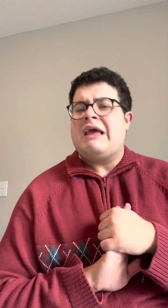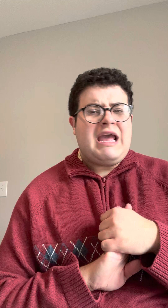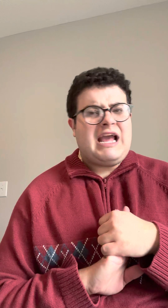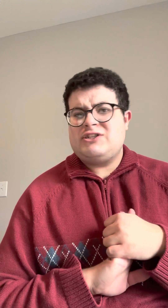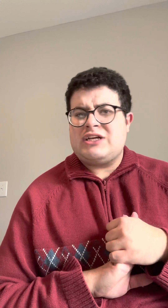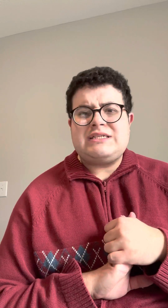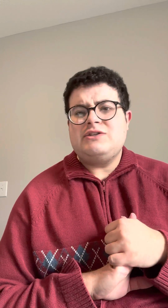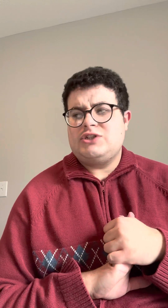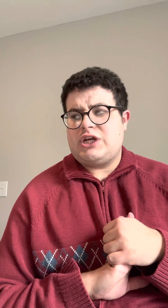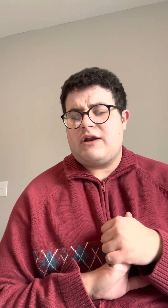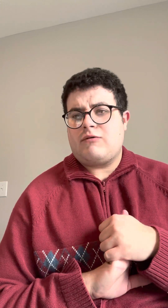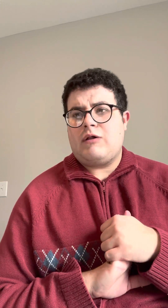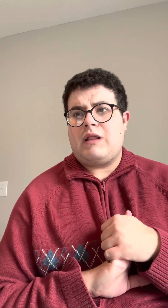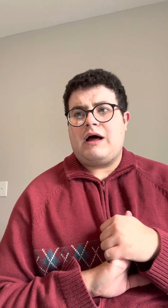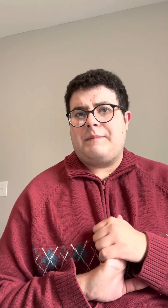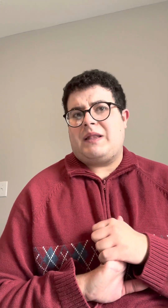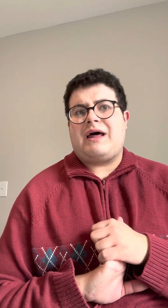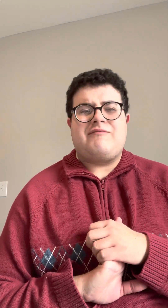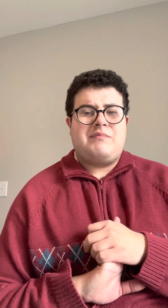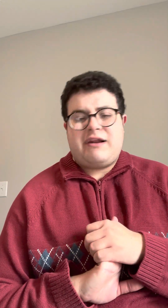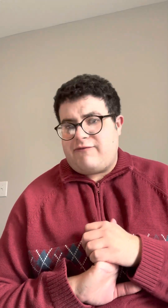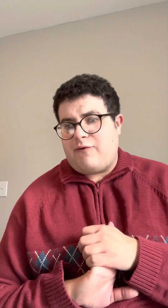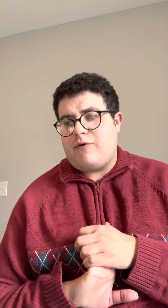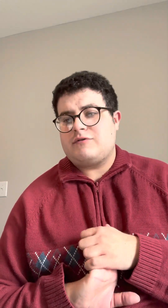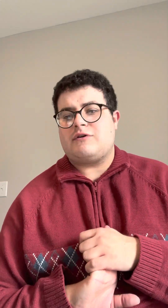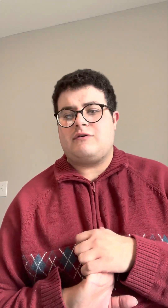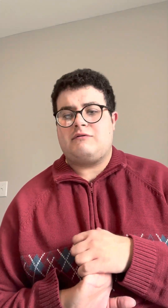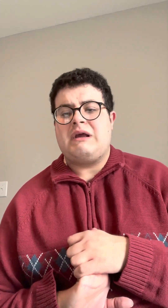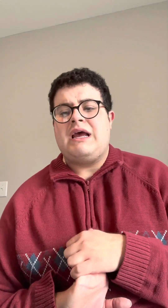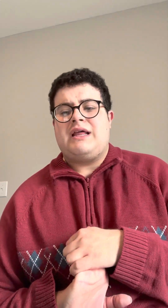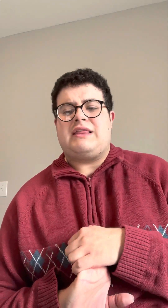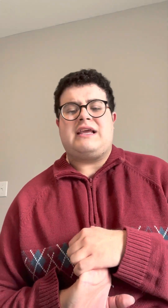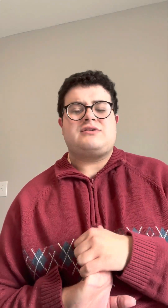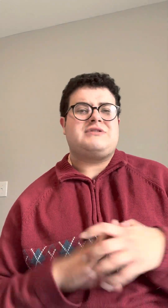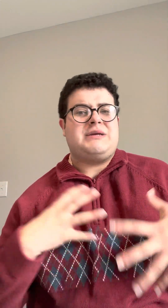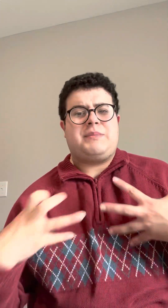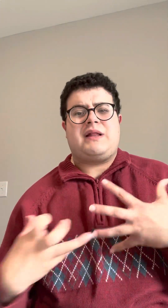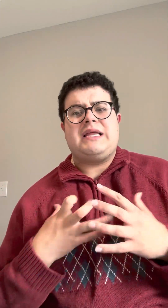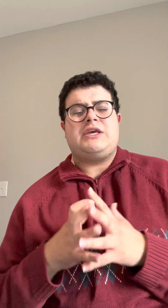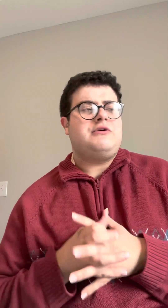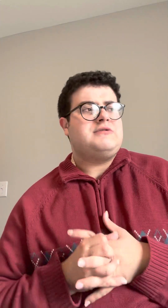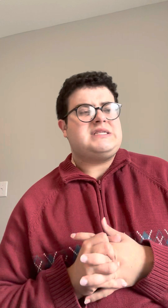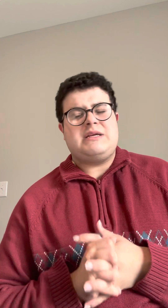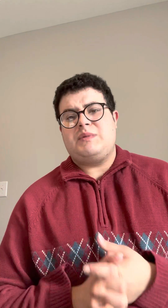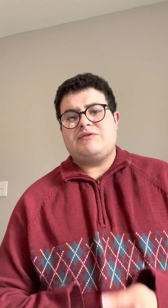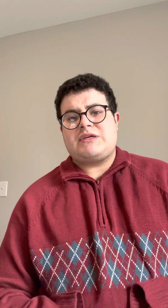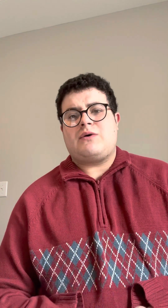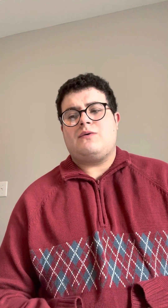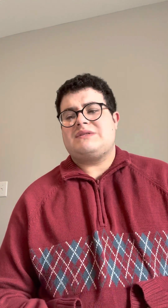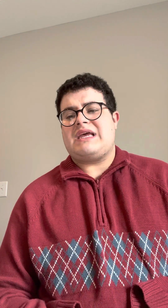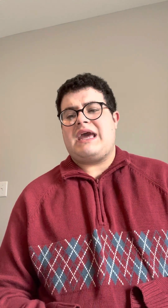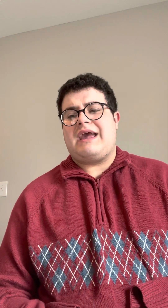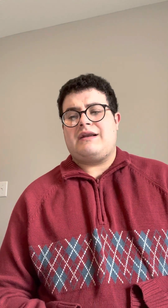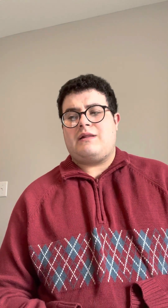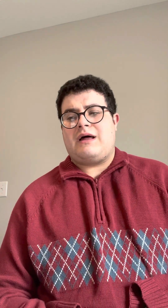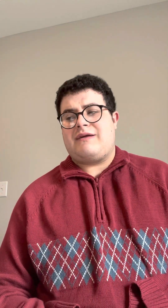And just in general, a lot of metaphors or things are typically used in musicals and a lot